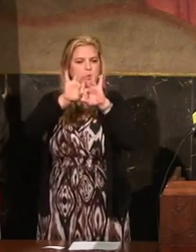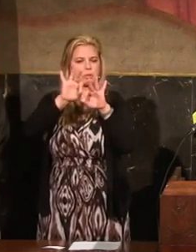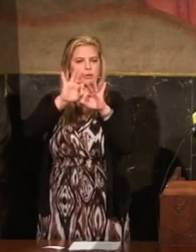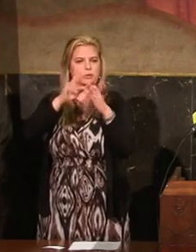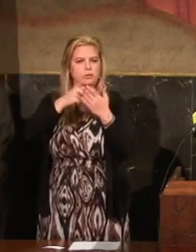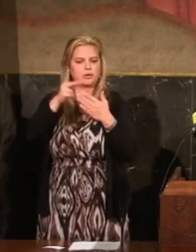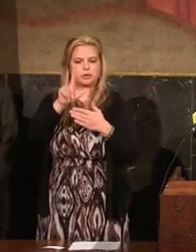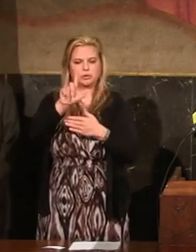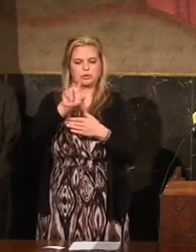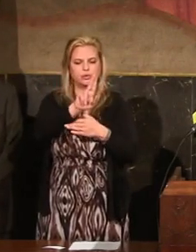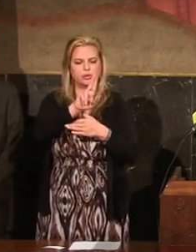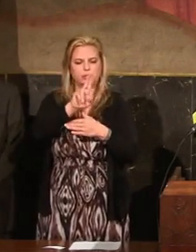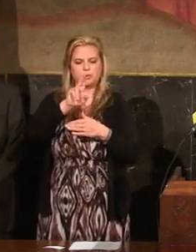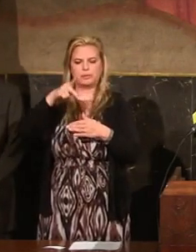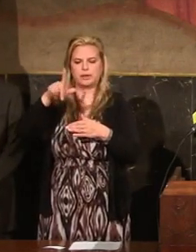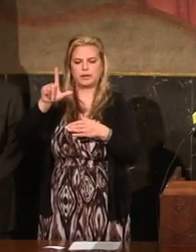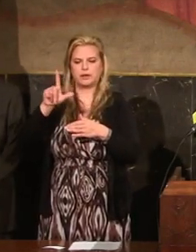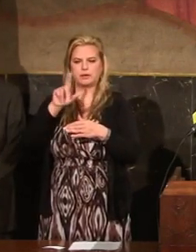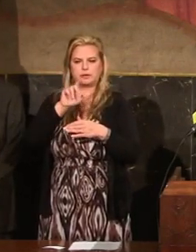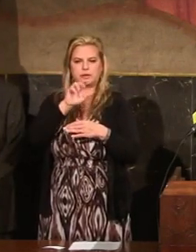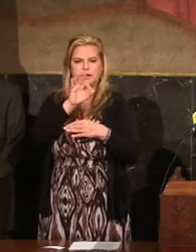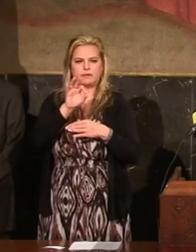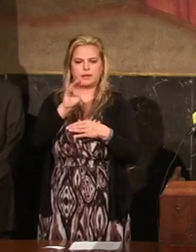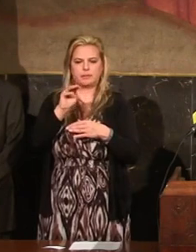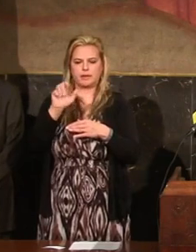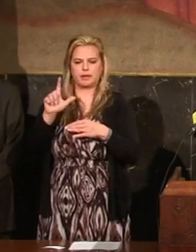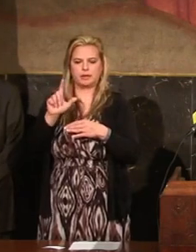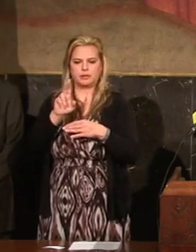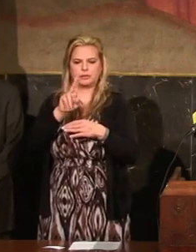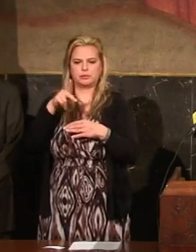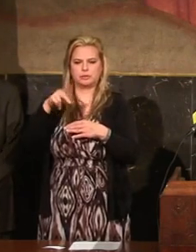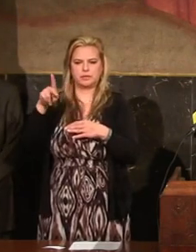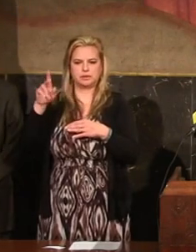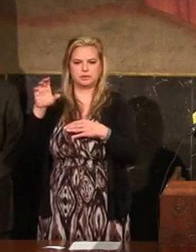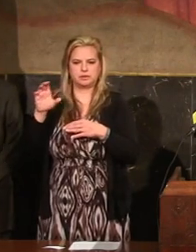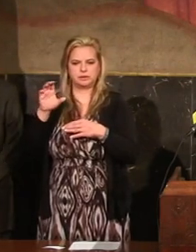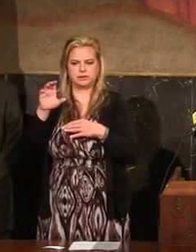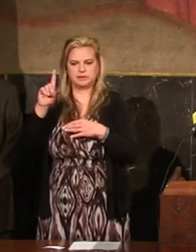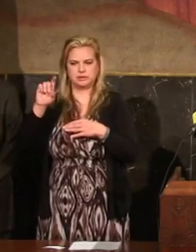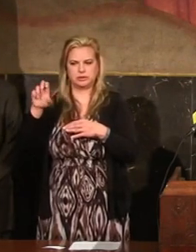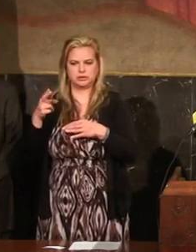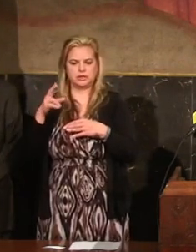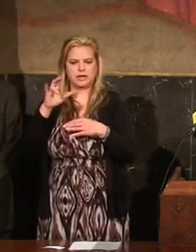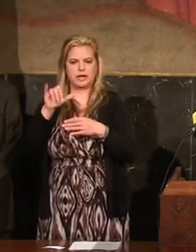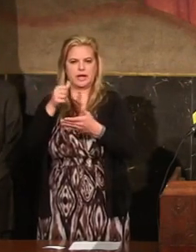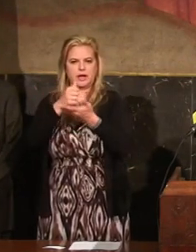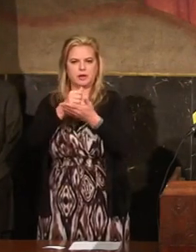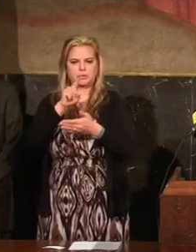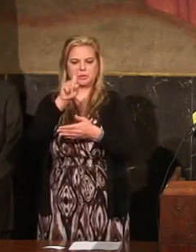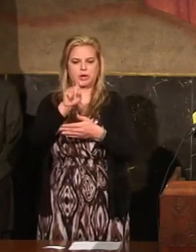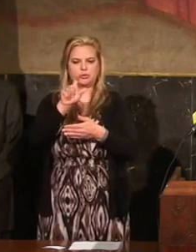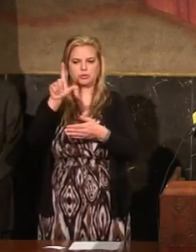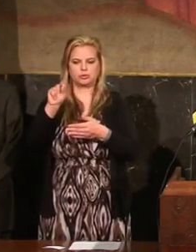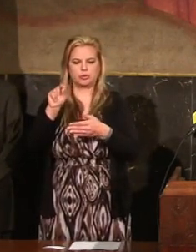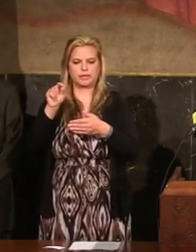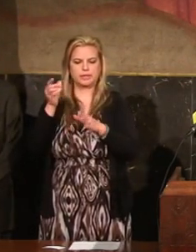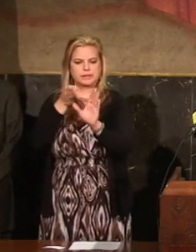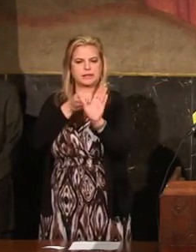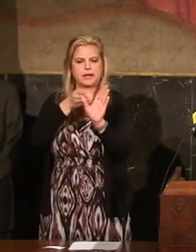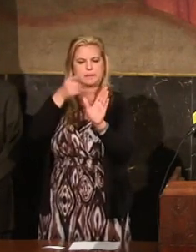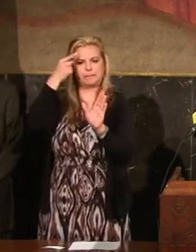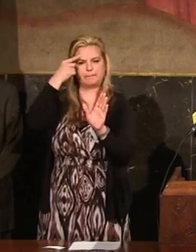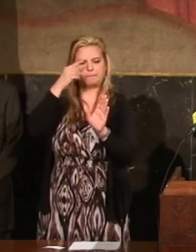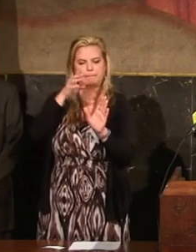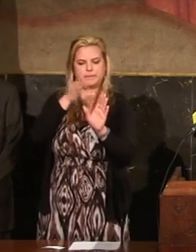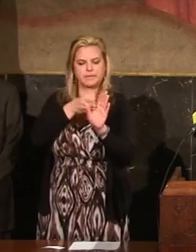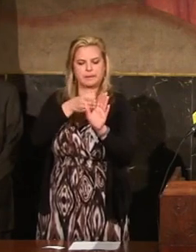The UPL, FMP, and UCC DISH program helps 120 psychiatric beds stay open. So these are the beds. The